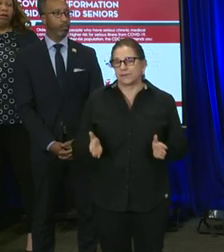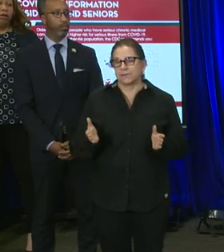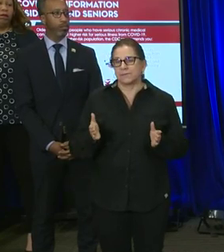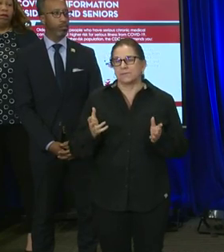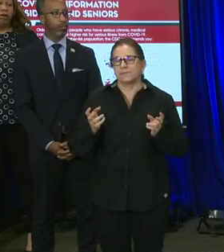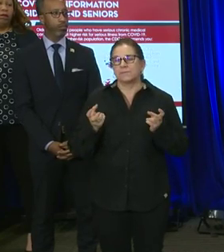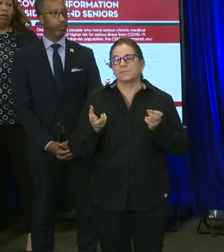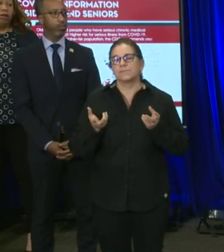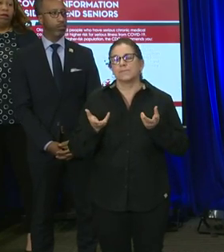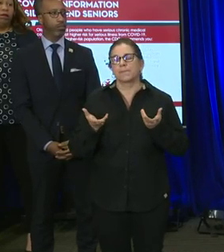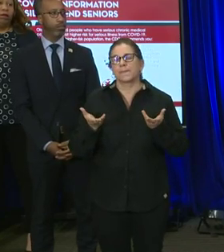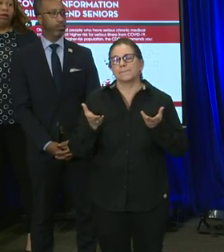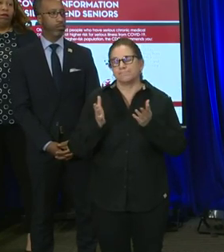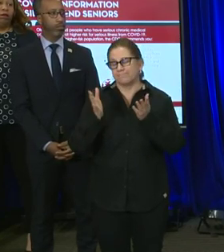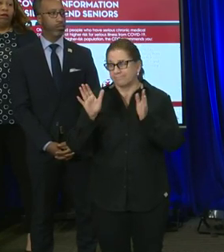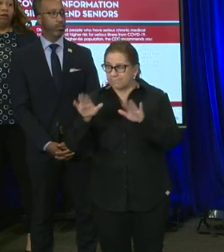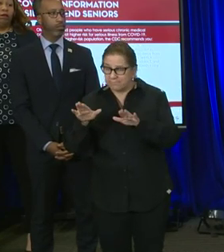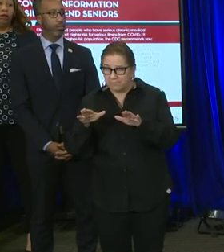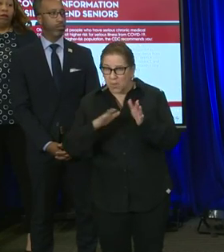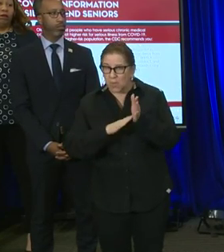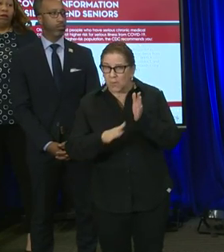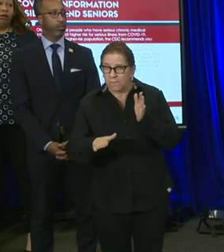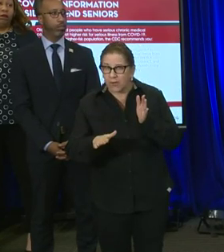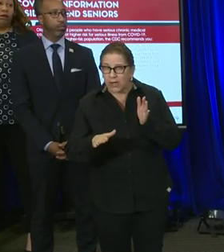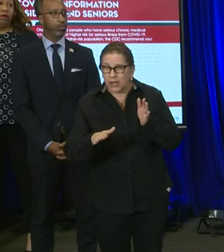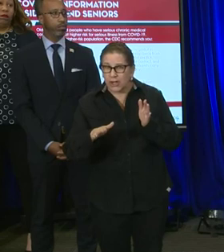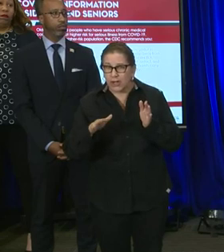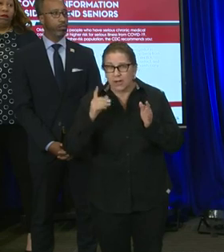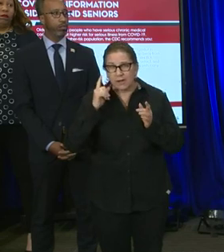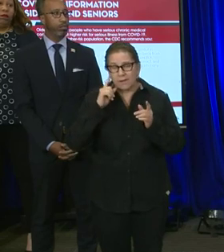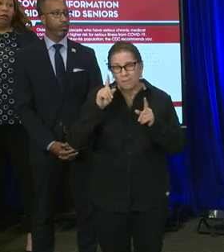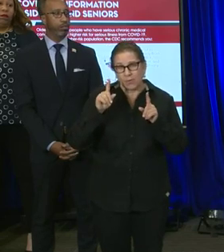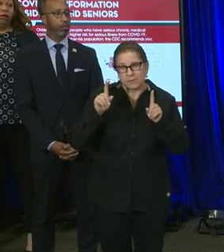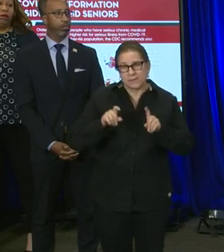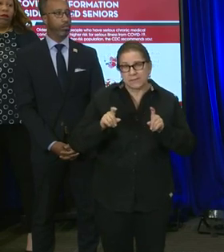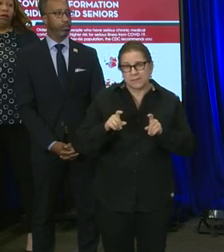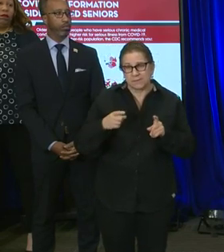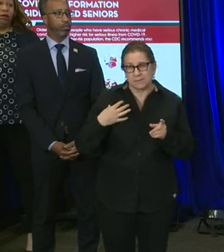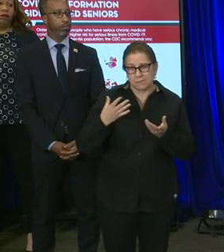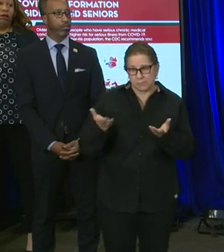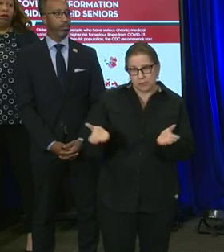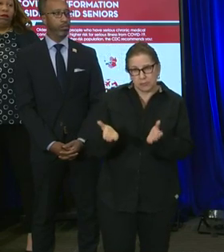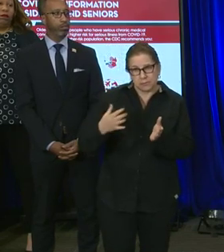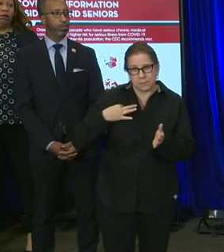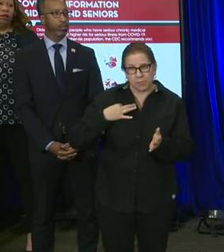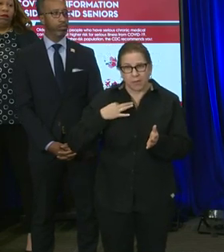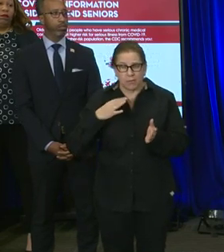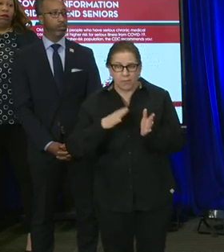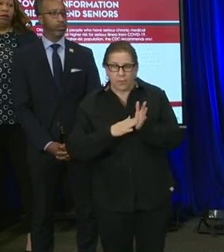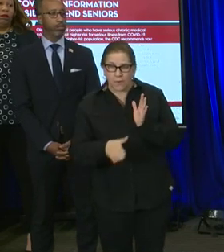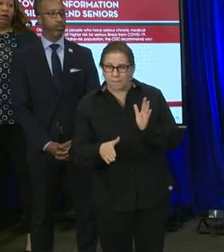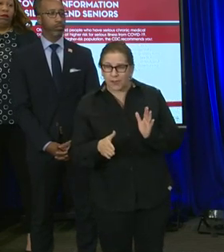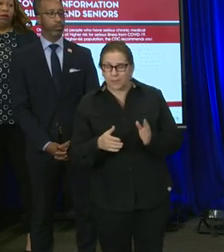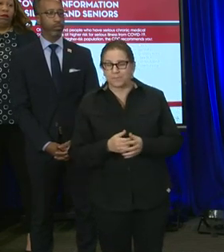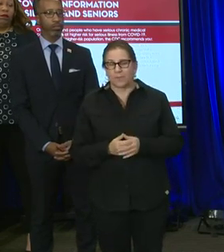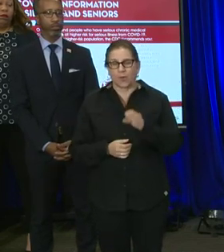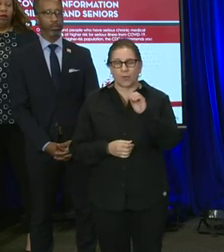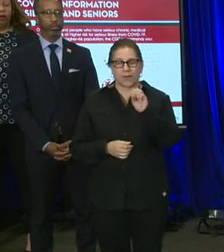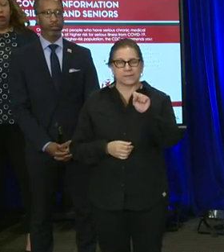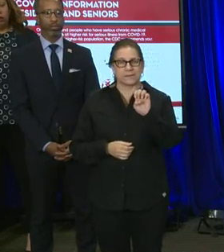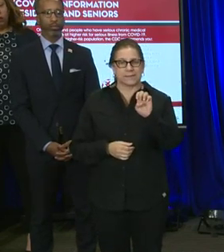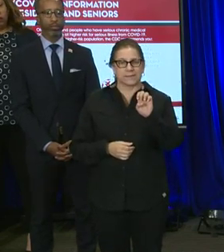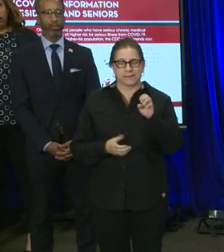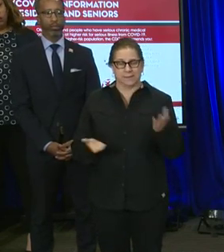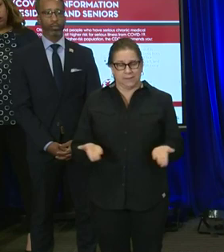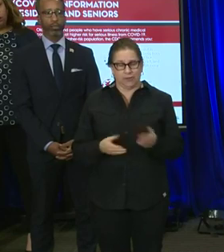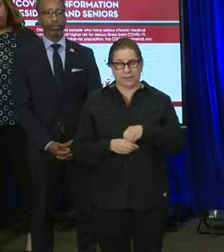school year to cancel statewide summative assessments, including PARCC and DC Science.